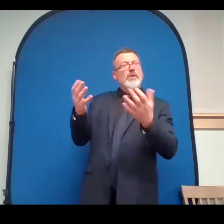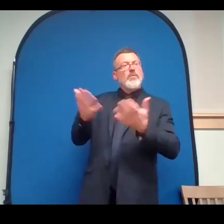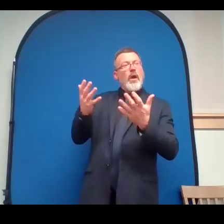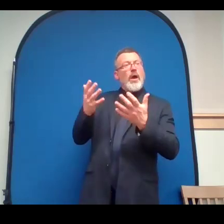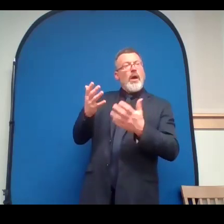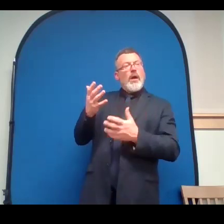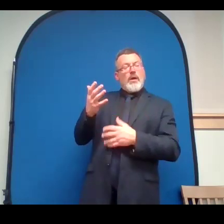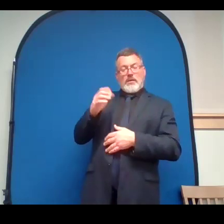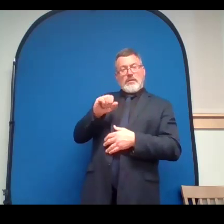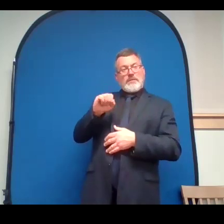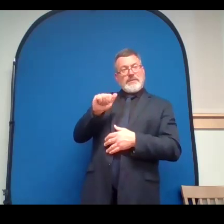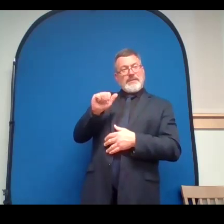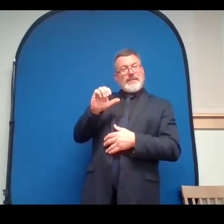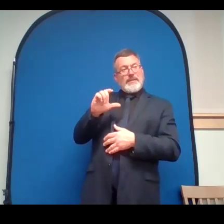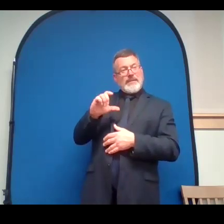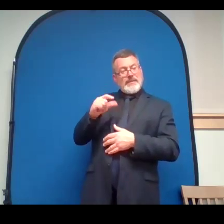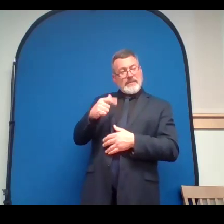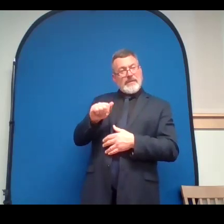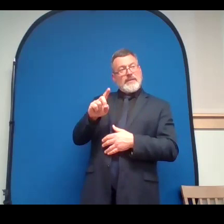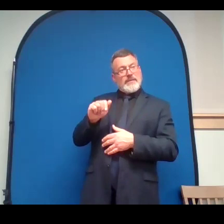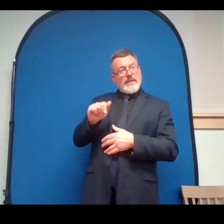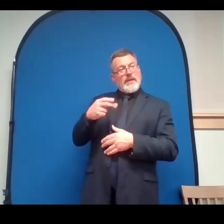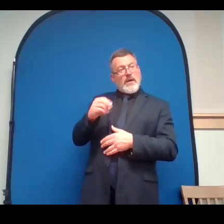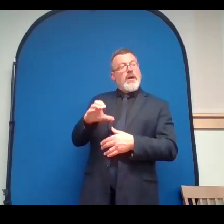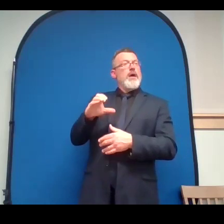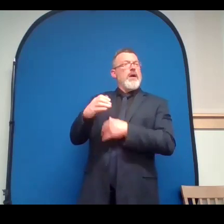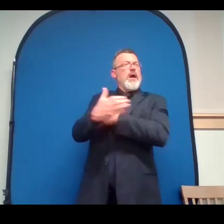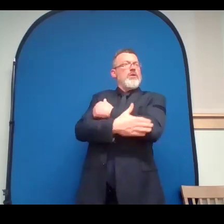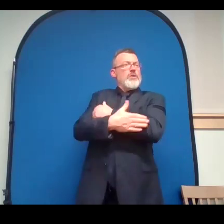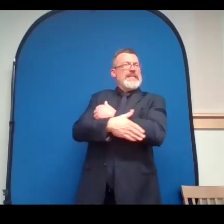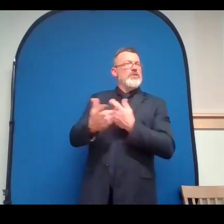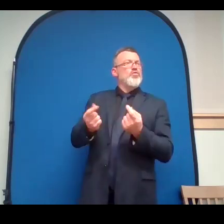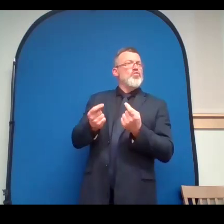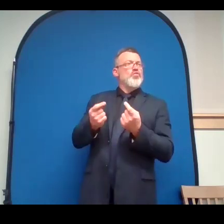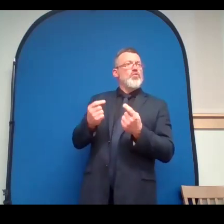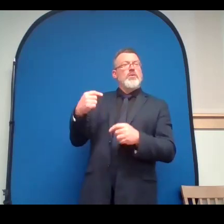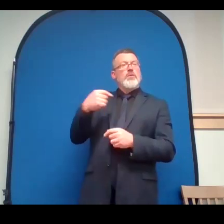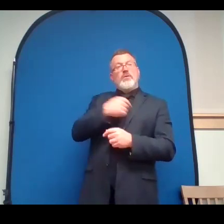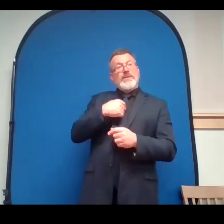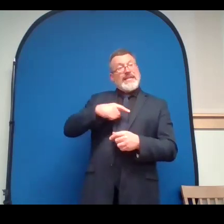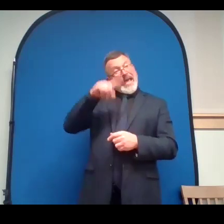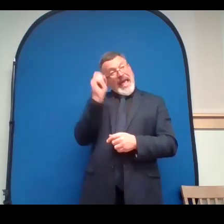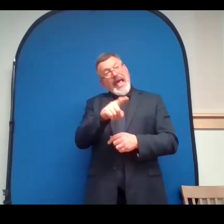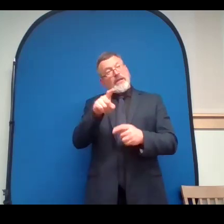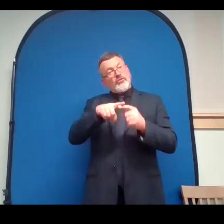procedures, their policies. I don't know what they do, but what we were looking for them to do is to respond out to check on him